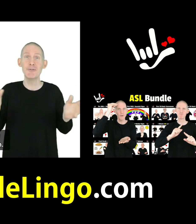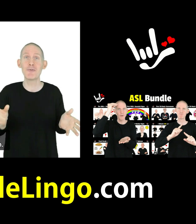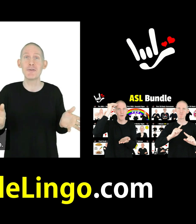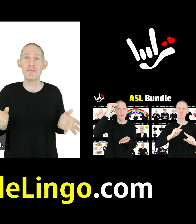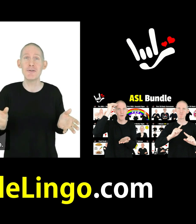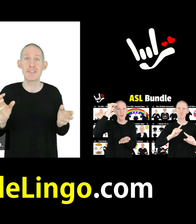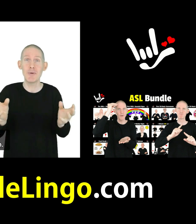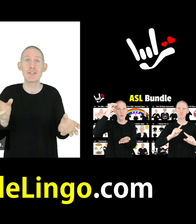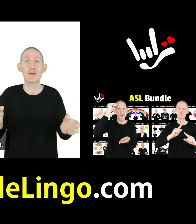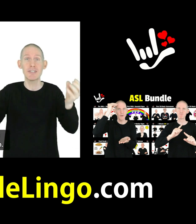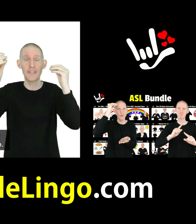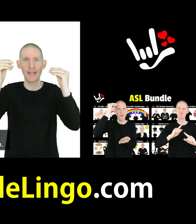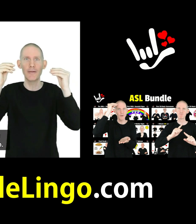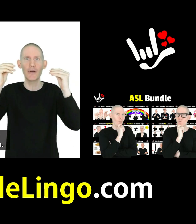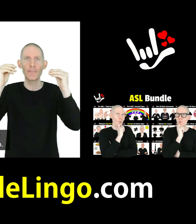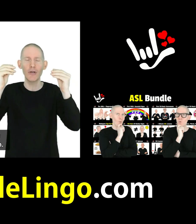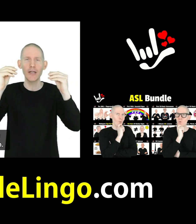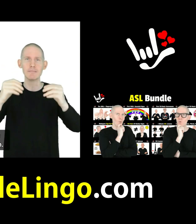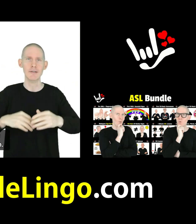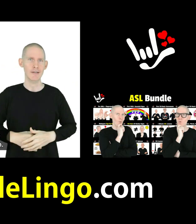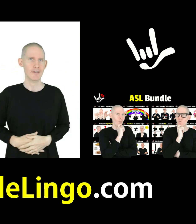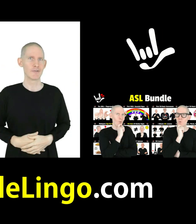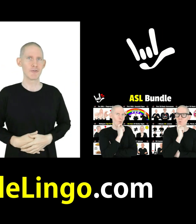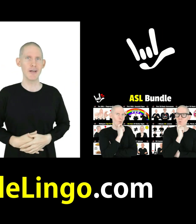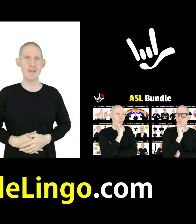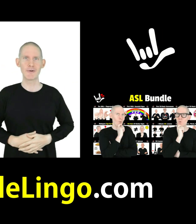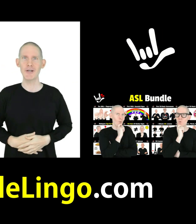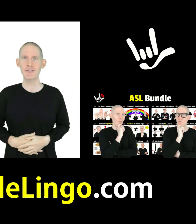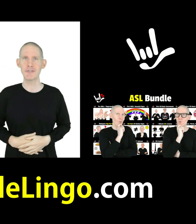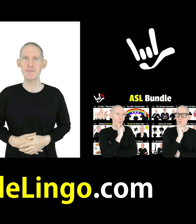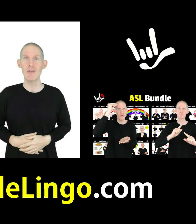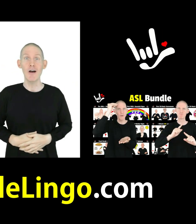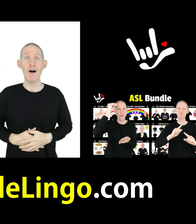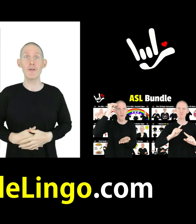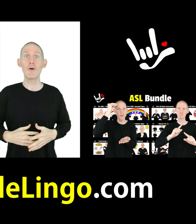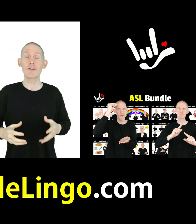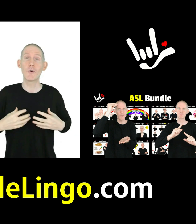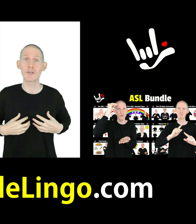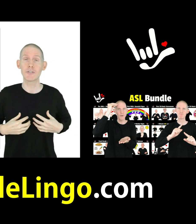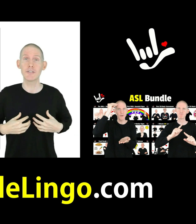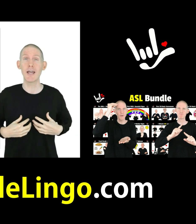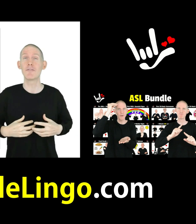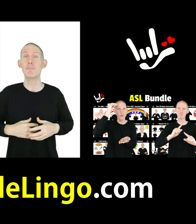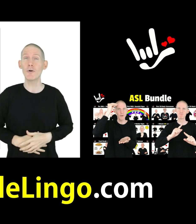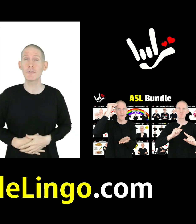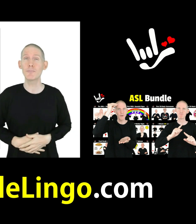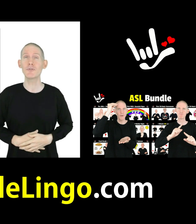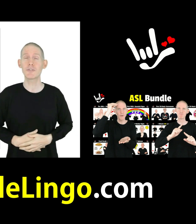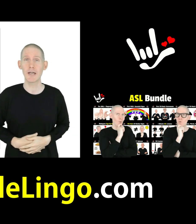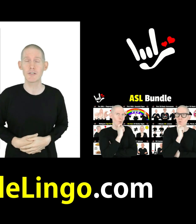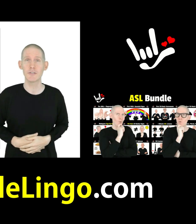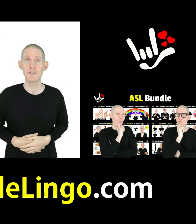Now you might have another question. Well, what about testing and review? I've seen so many YouTube videos and online courses, they teach